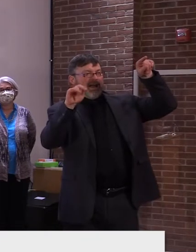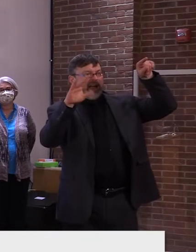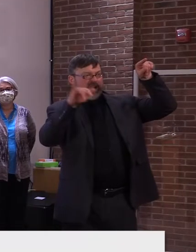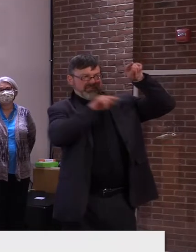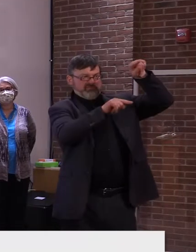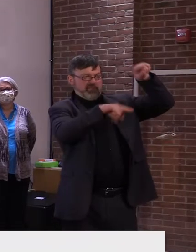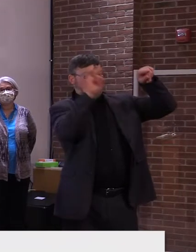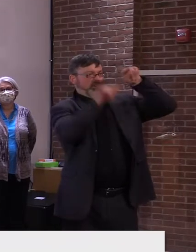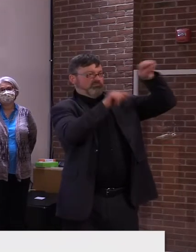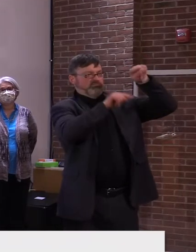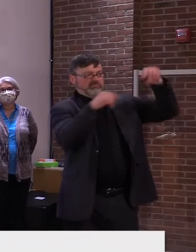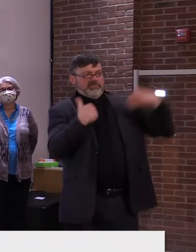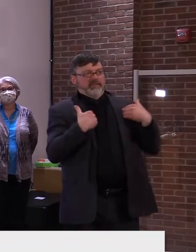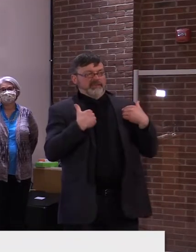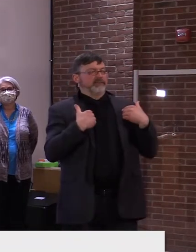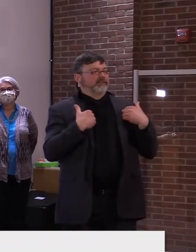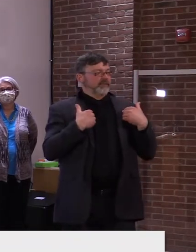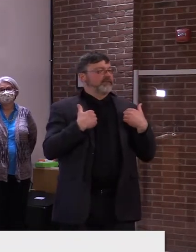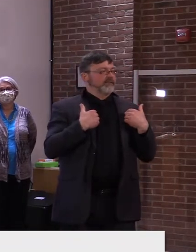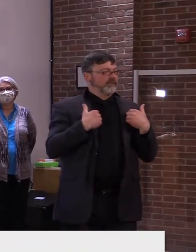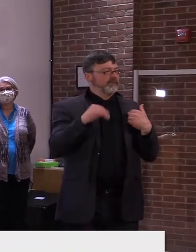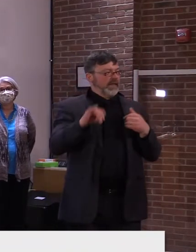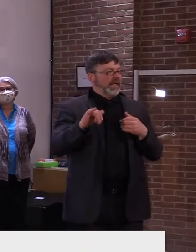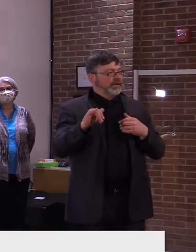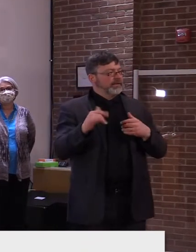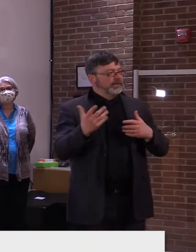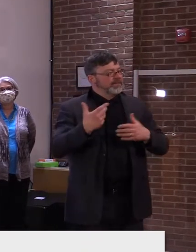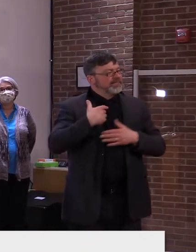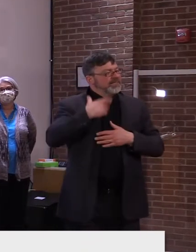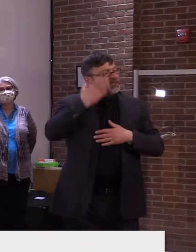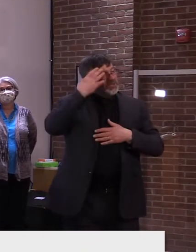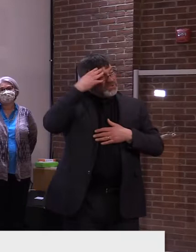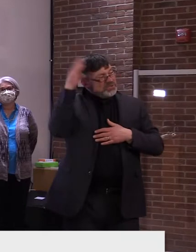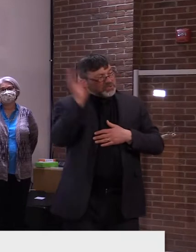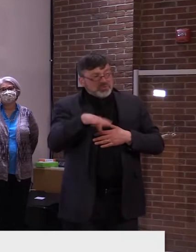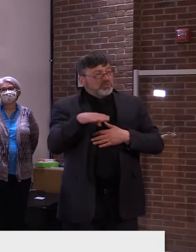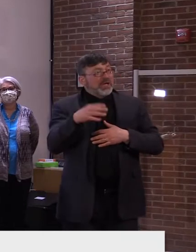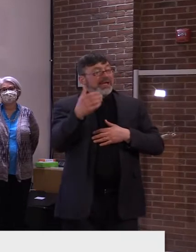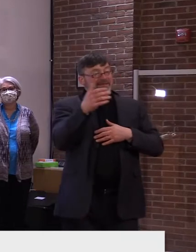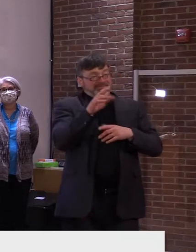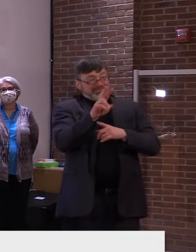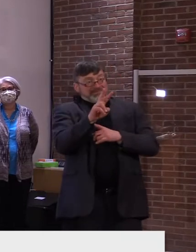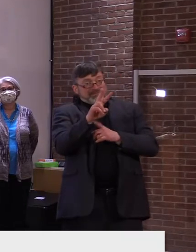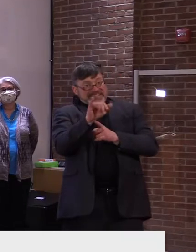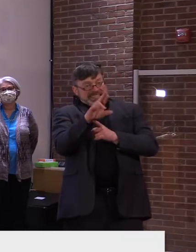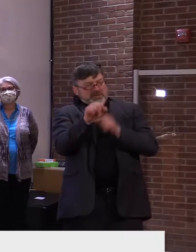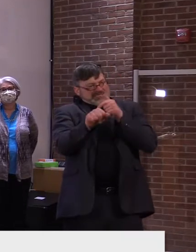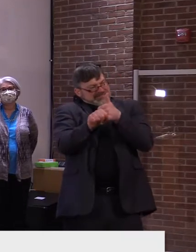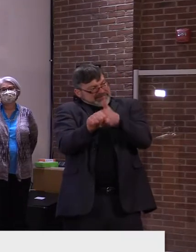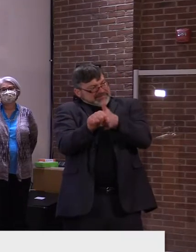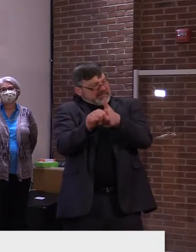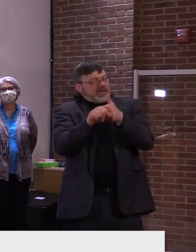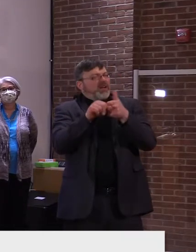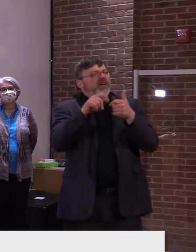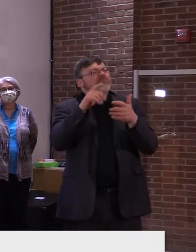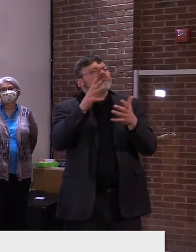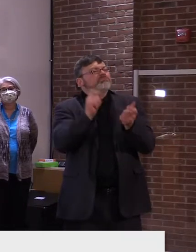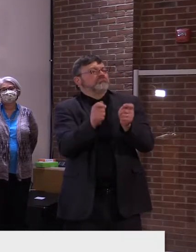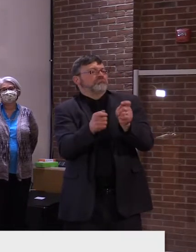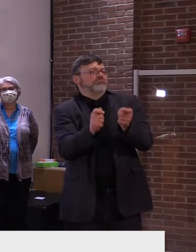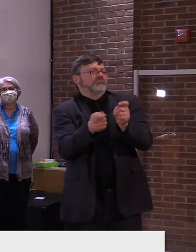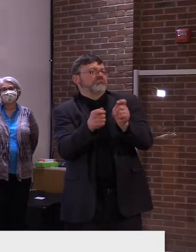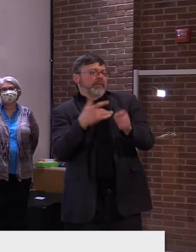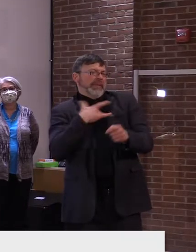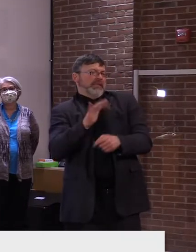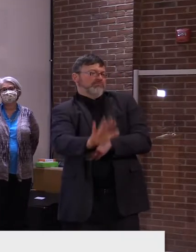these variants are more transmissible. And that means we really need to keep up prevention until more of us